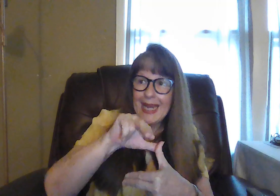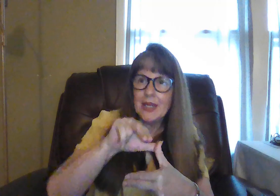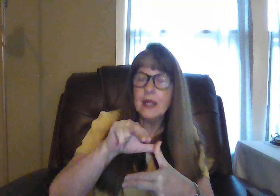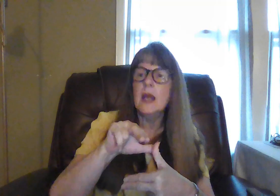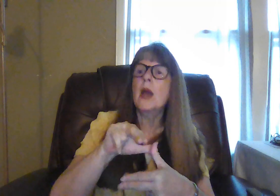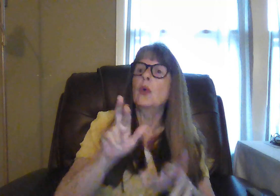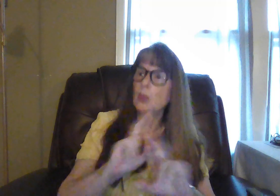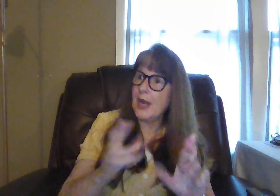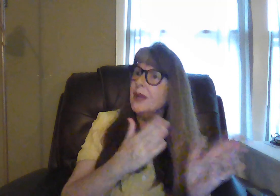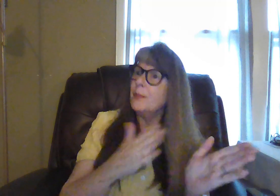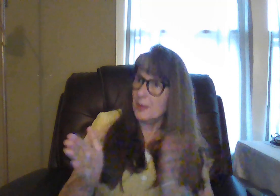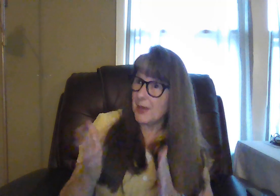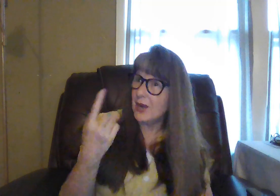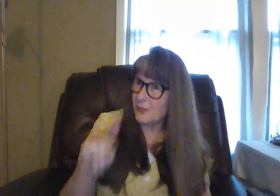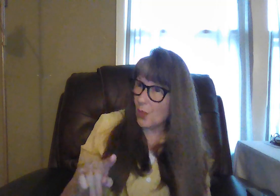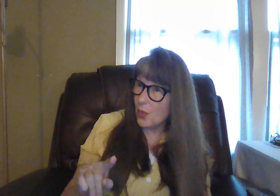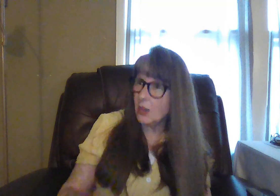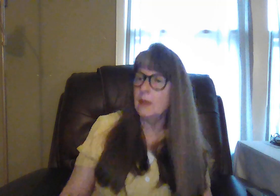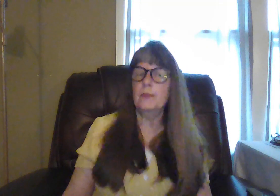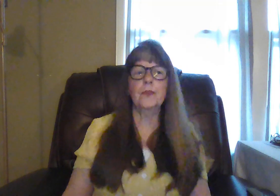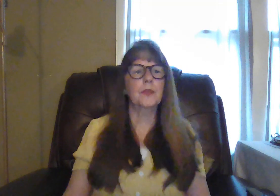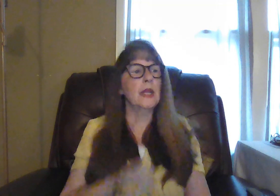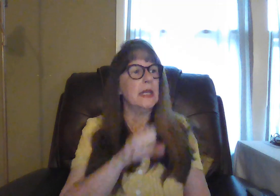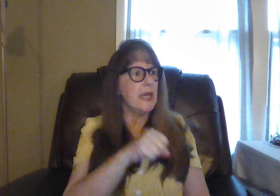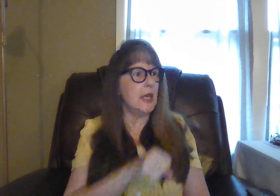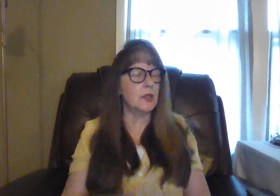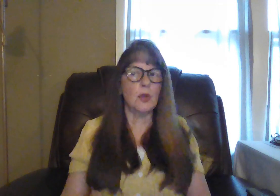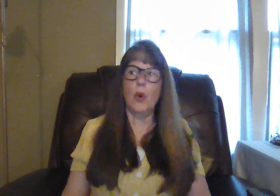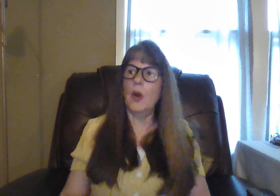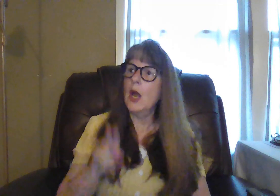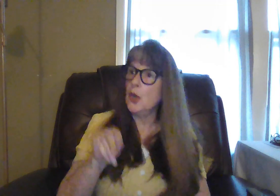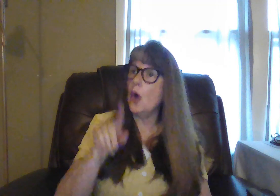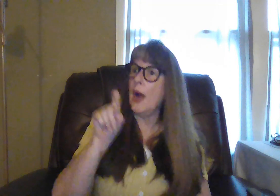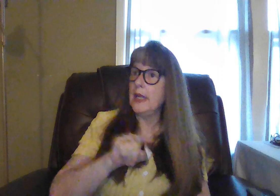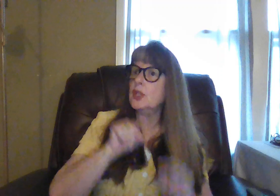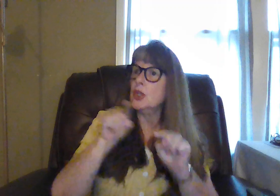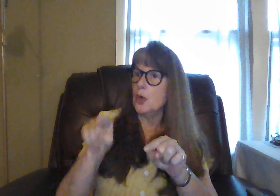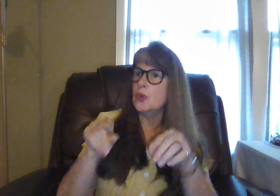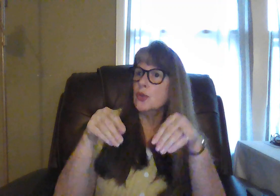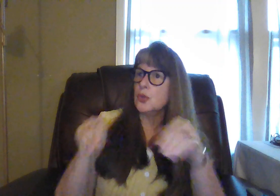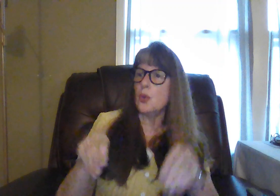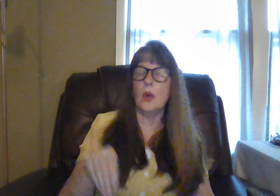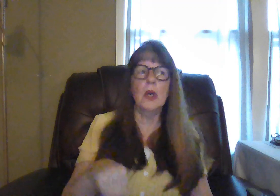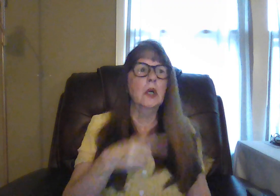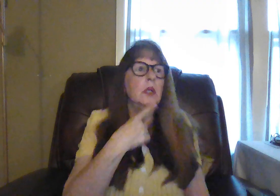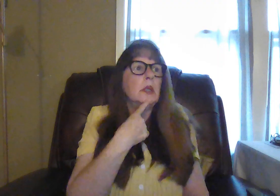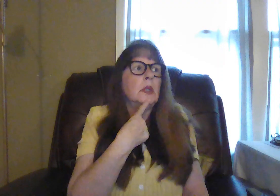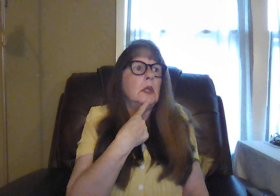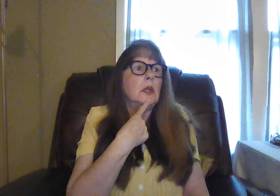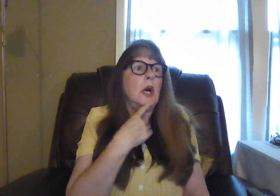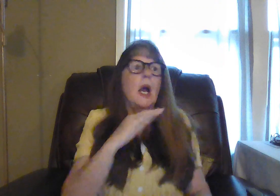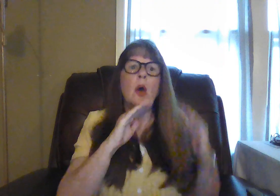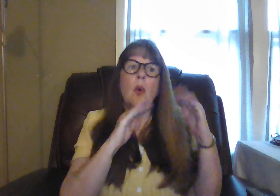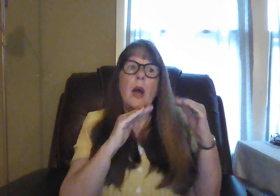hurricane ready, prepared for? Yes. Or no, I need to go to the store. Oh, I